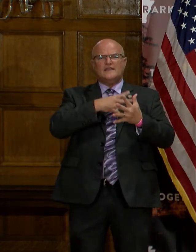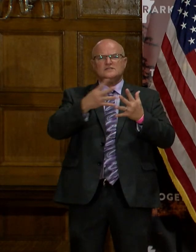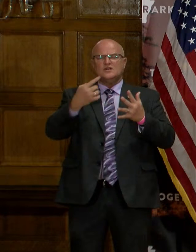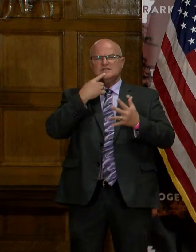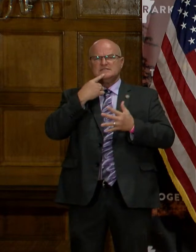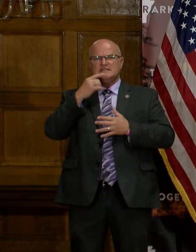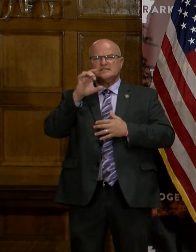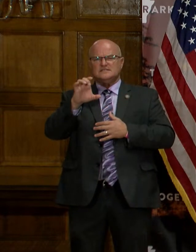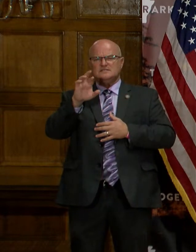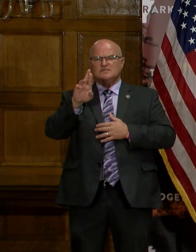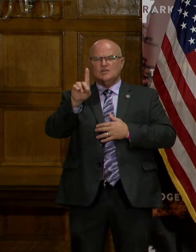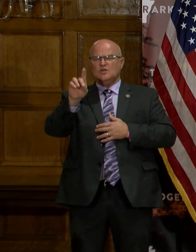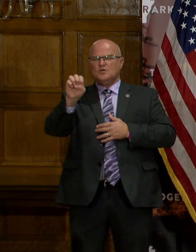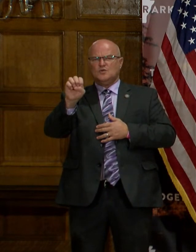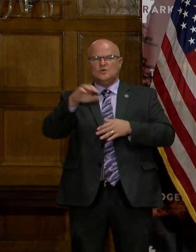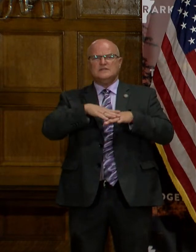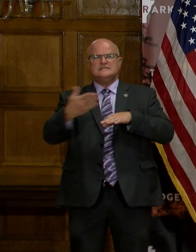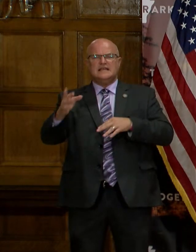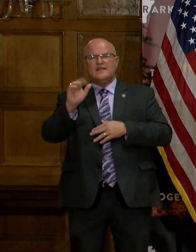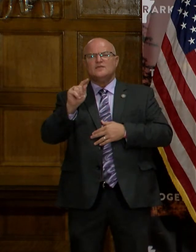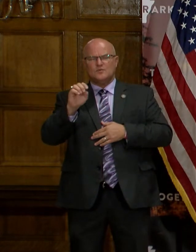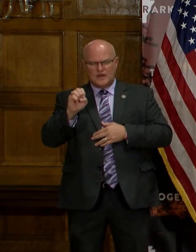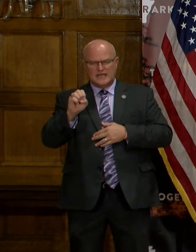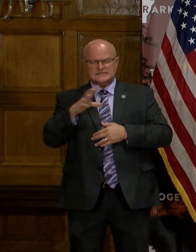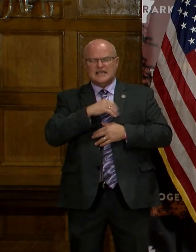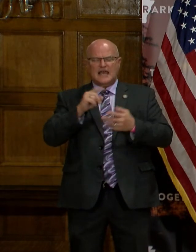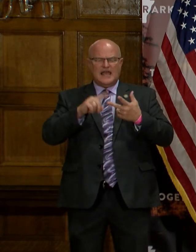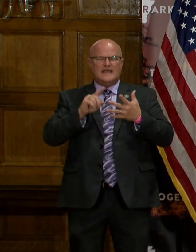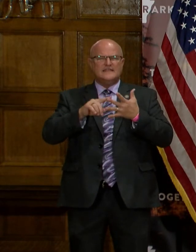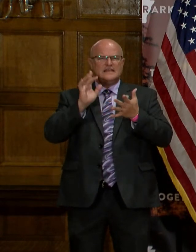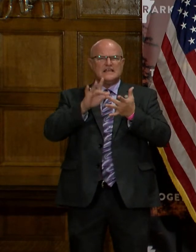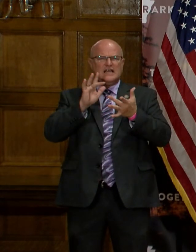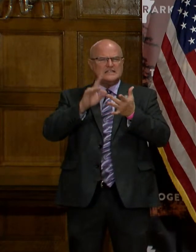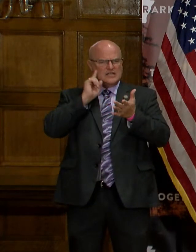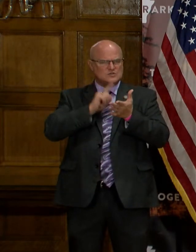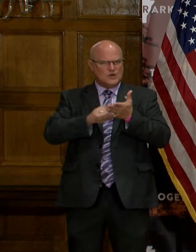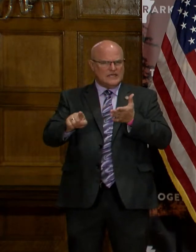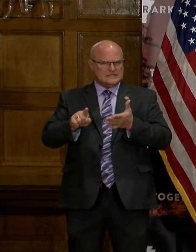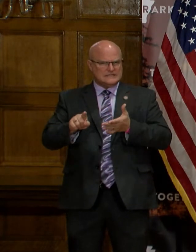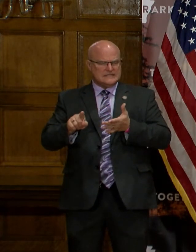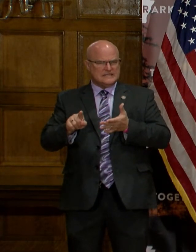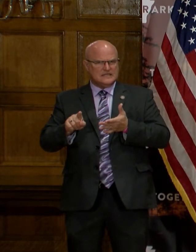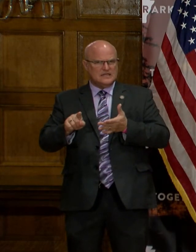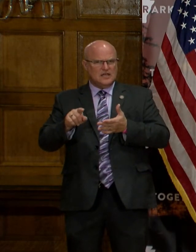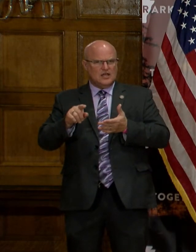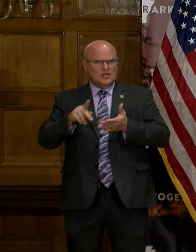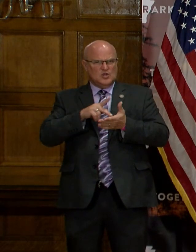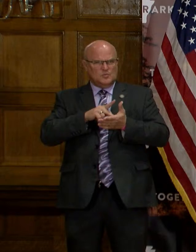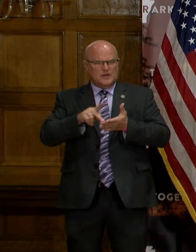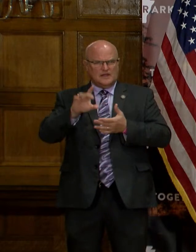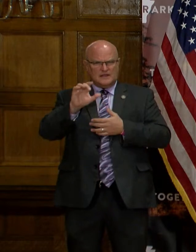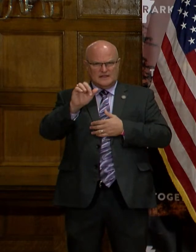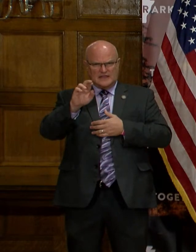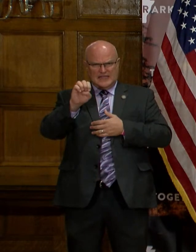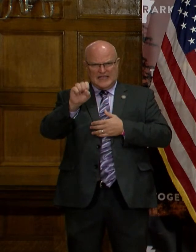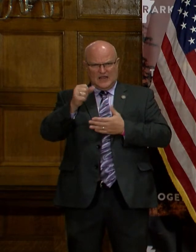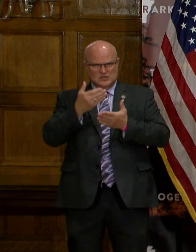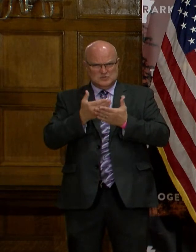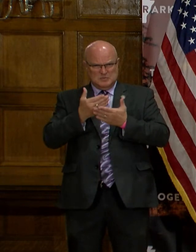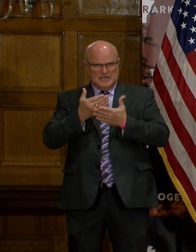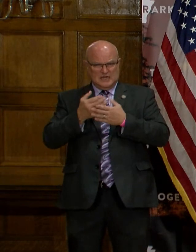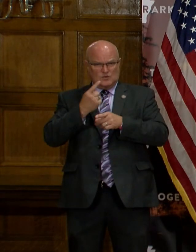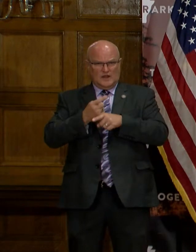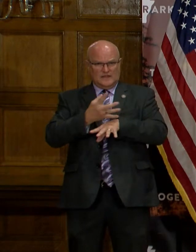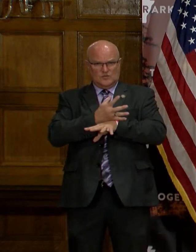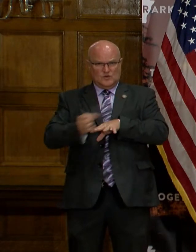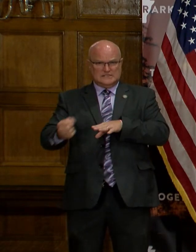says crude death rates? And with regards to the contact tracing, if I'm not mistaken, you're paying for that with CARES money, which of course